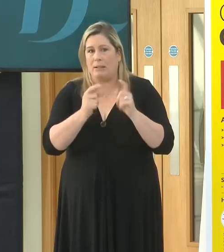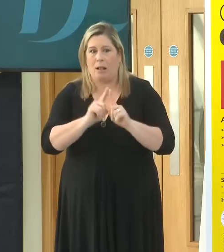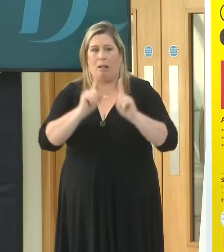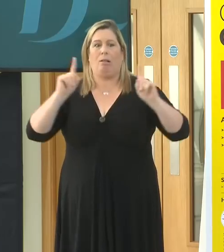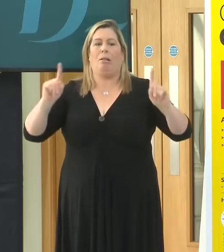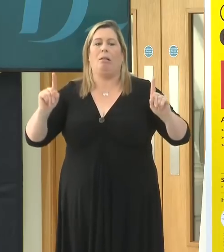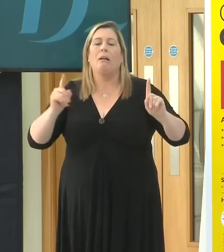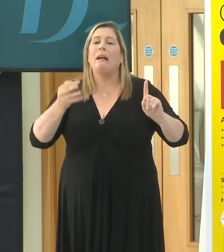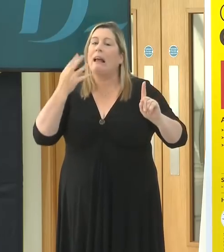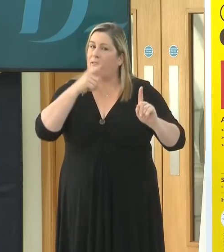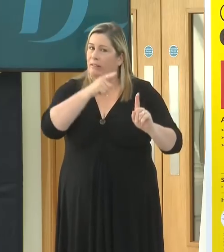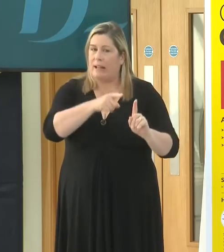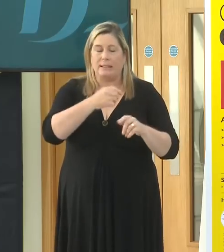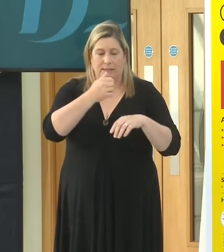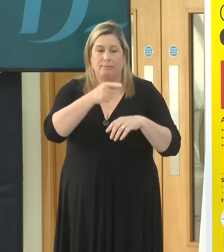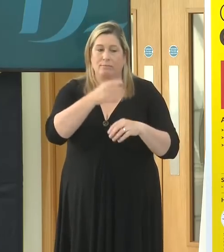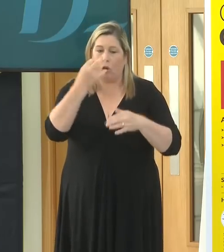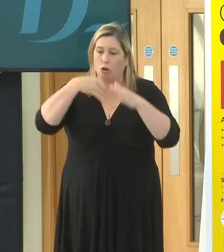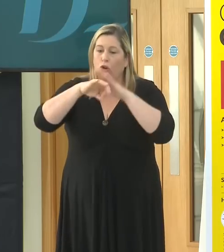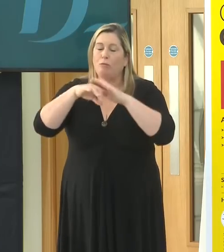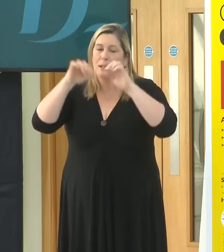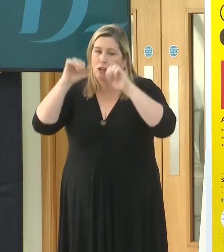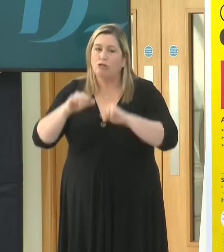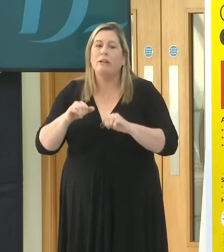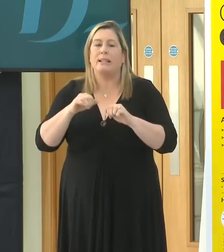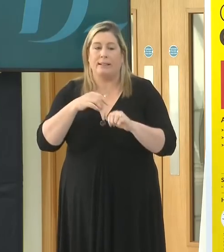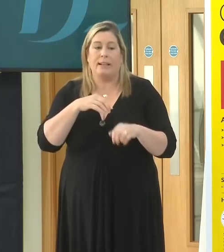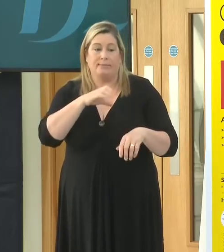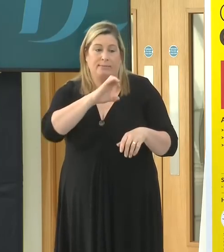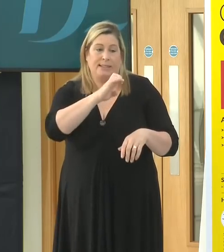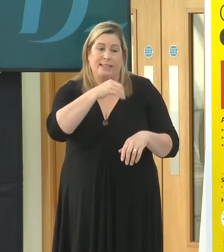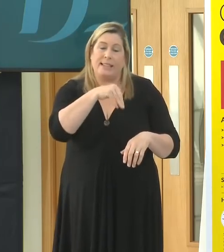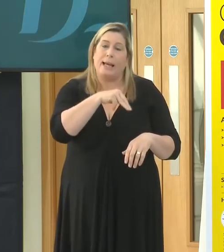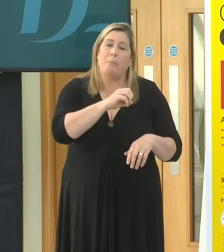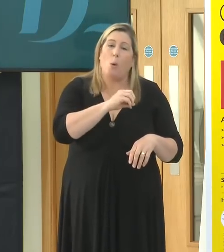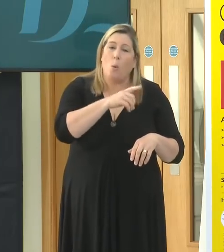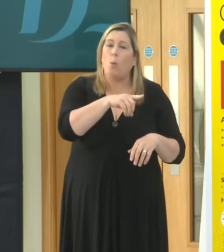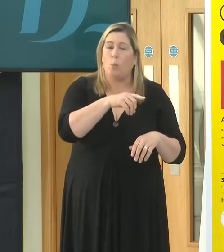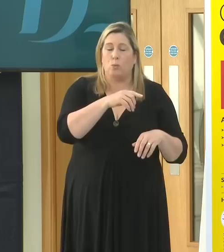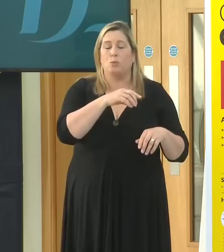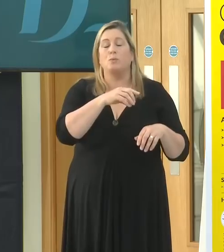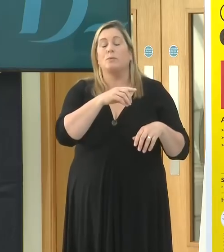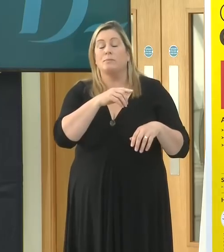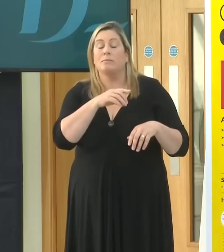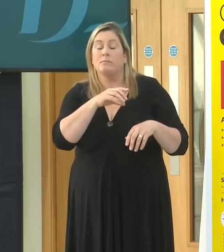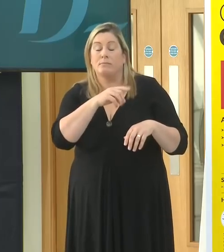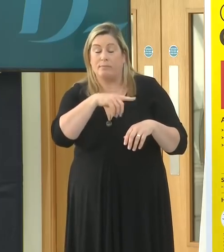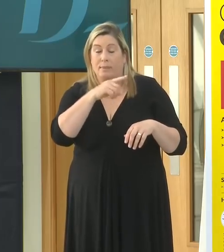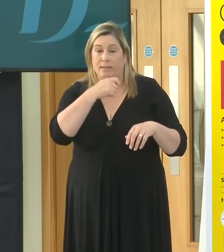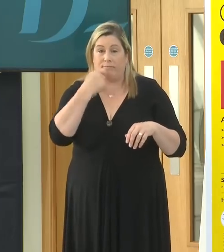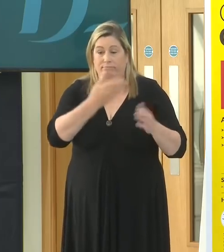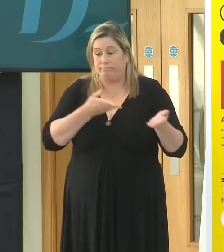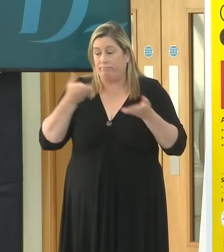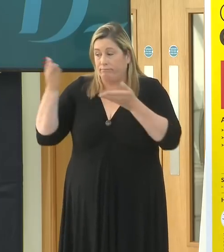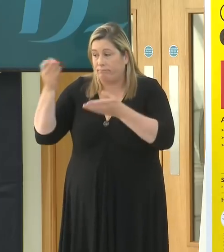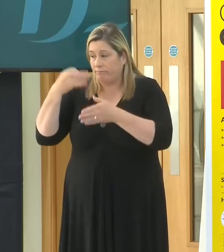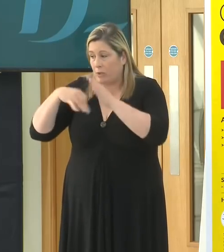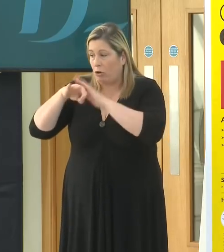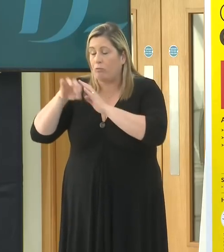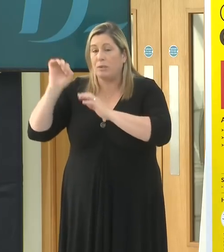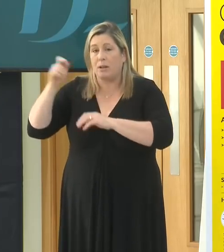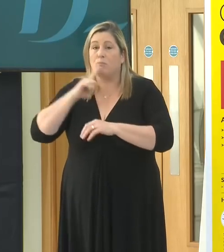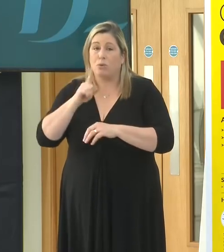government. And obviously the CMO has made has given a view, ultimately a decision for government. But I was making the